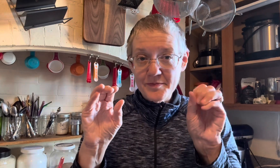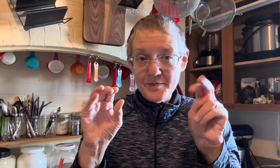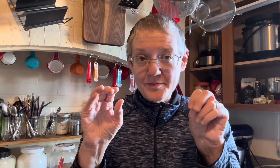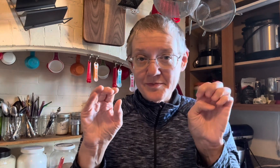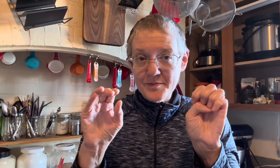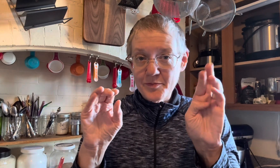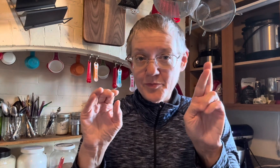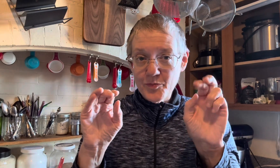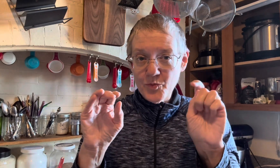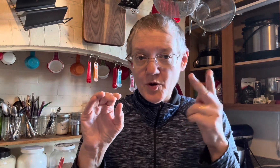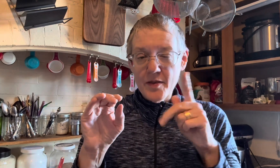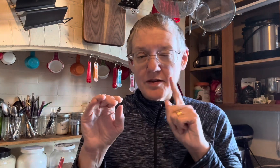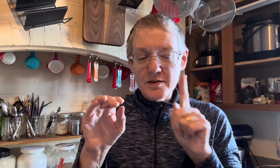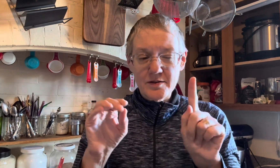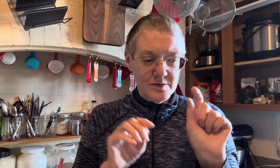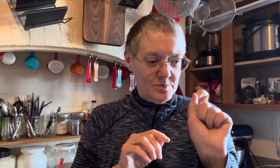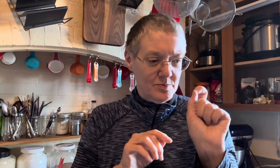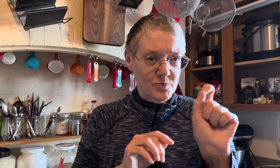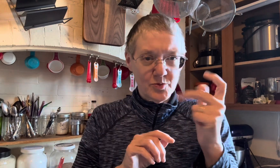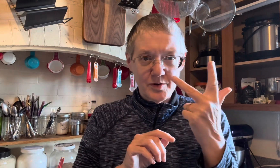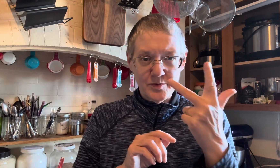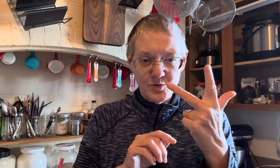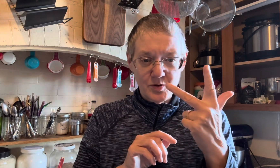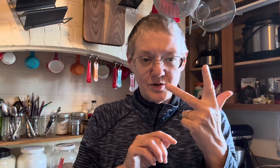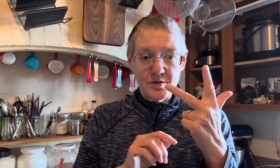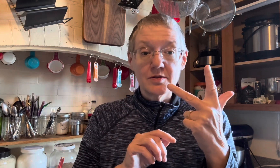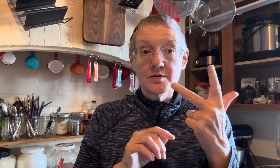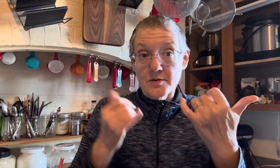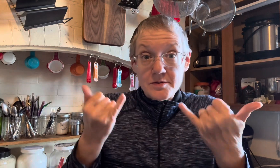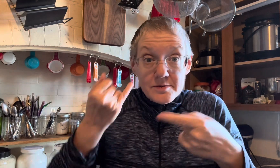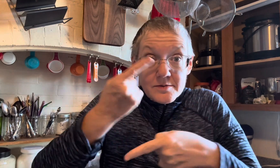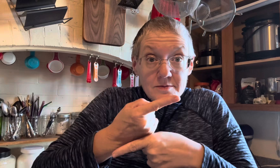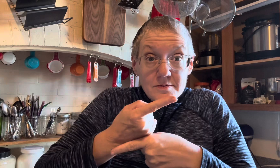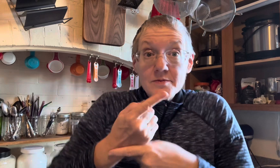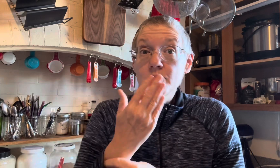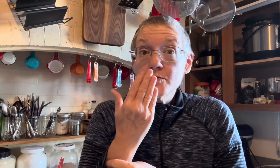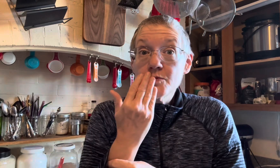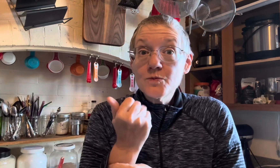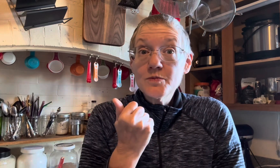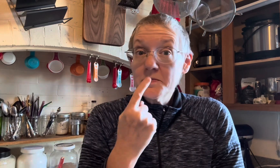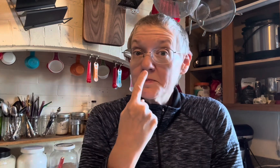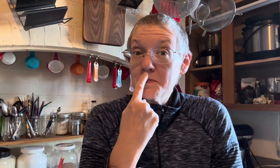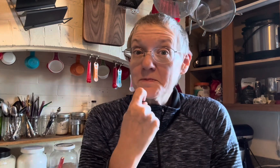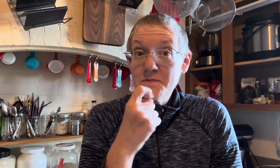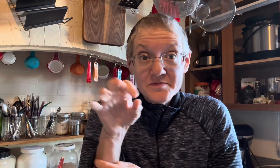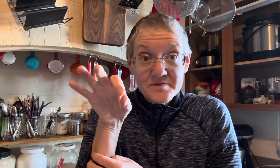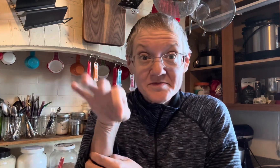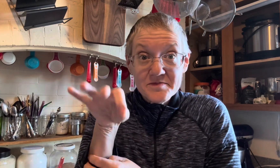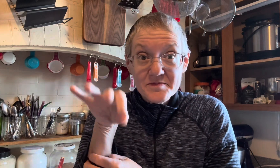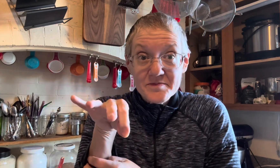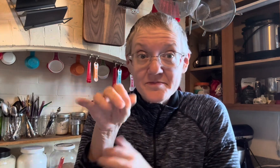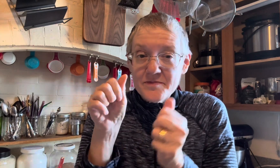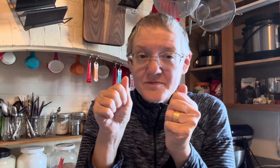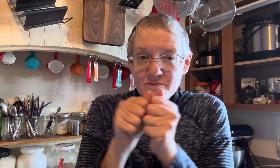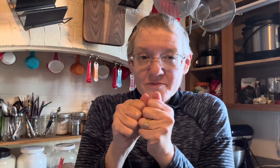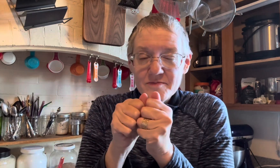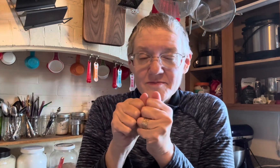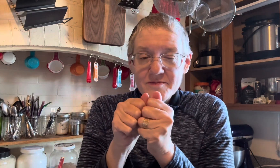carbs, and the bone broth has, I think, 0.3 grams of net carbs. So today, I'm having sweet red